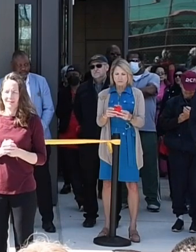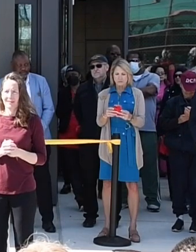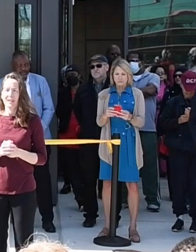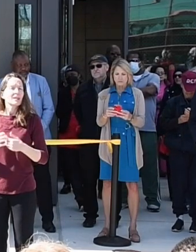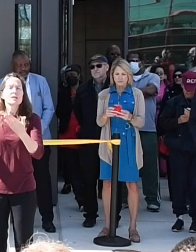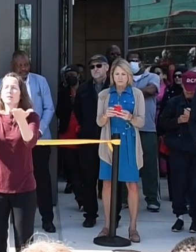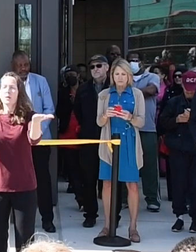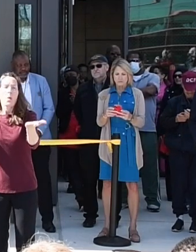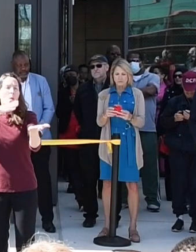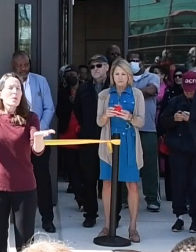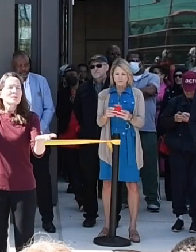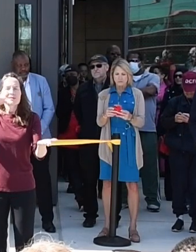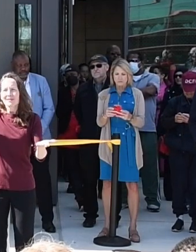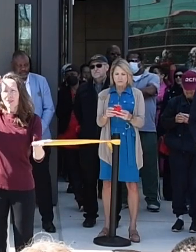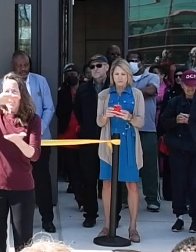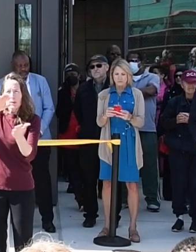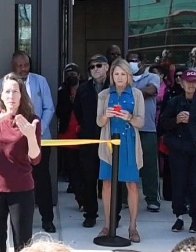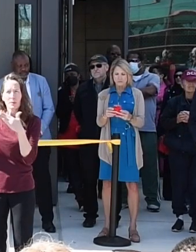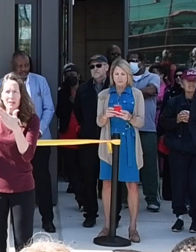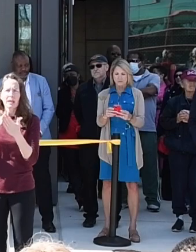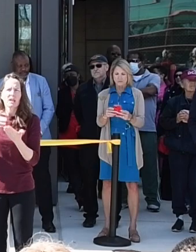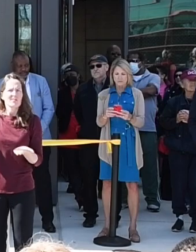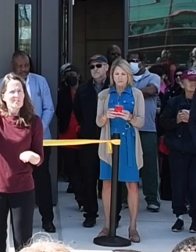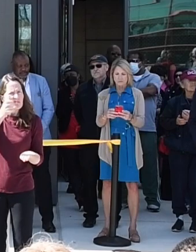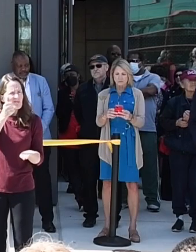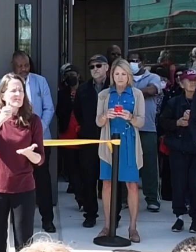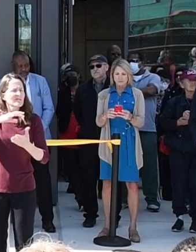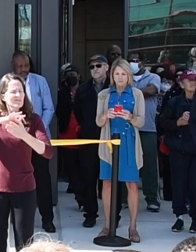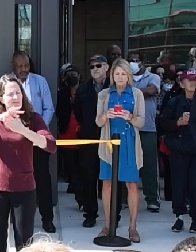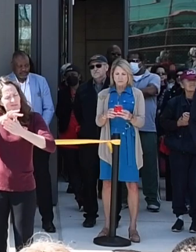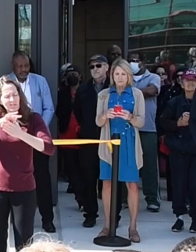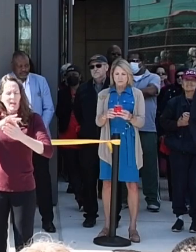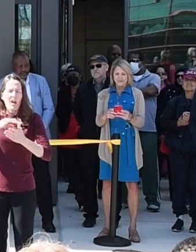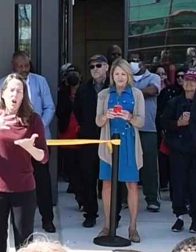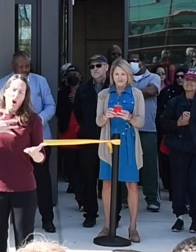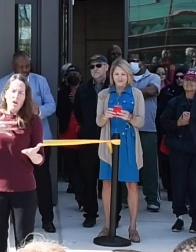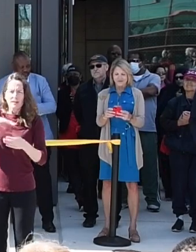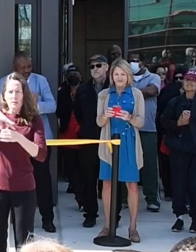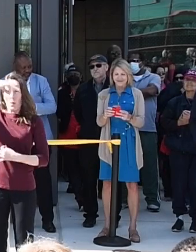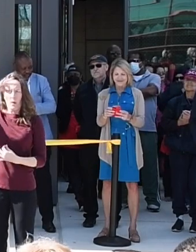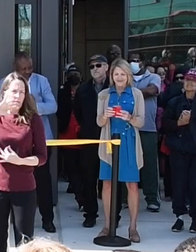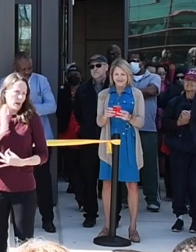community, you are the heart and soul of our community.